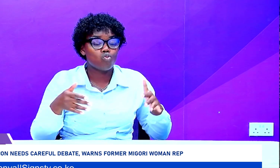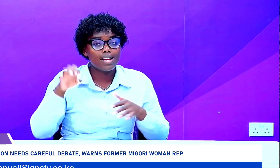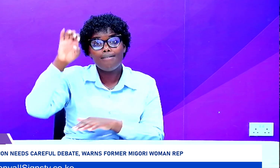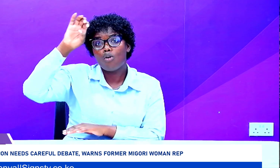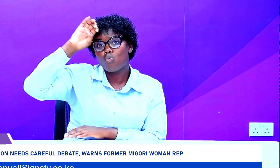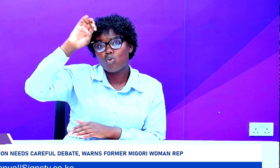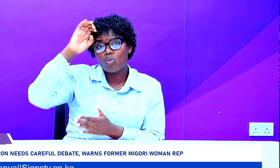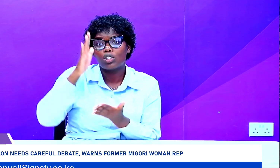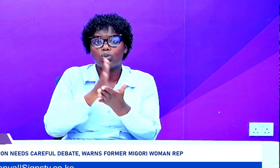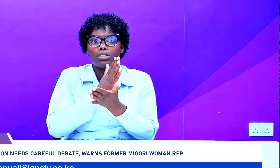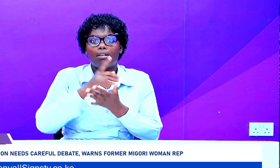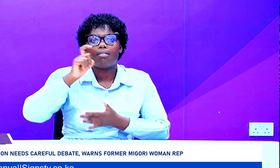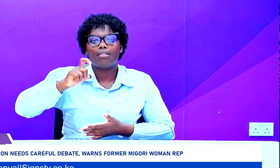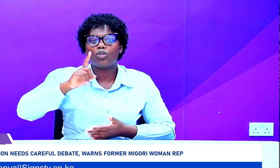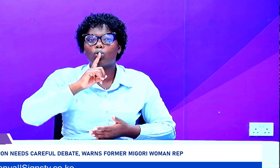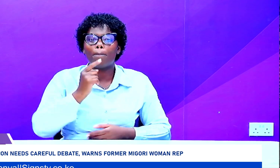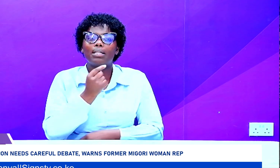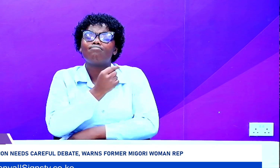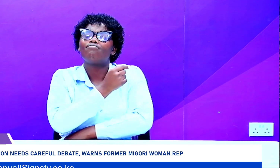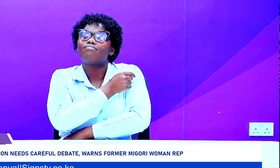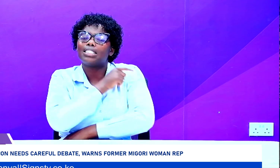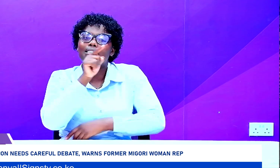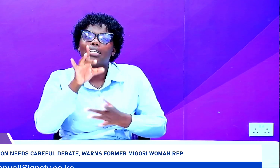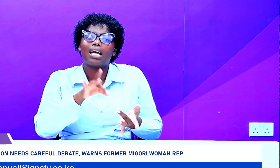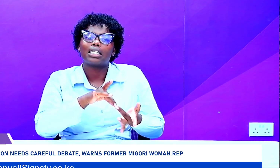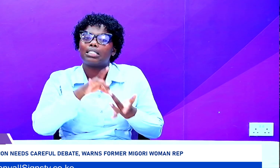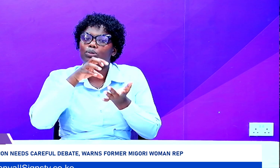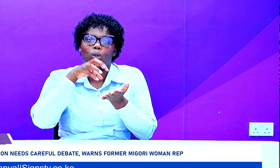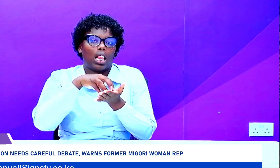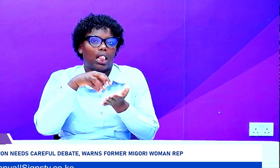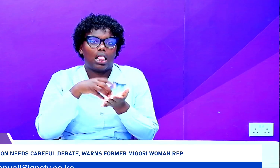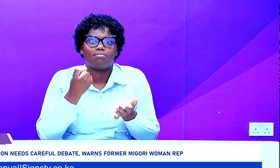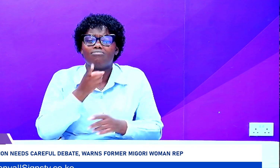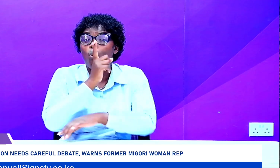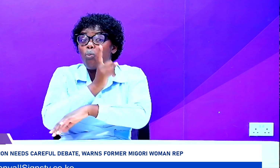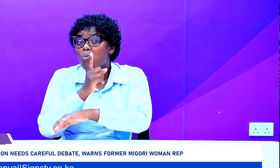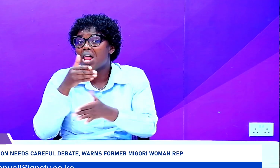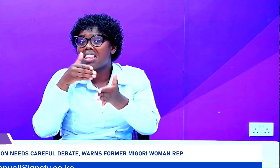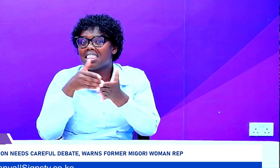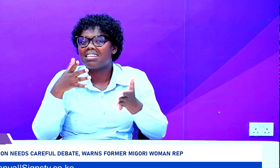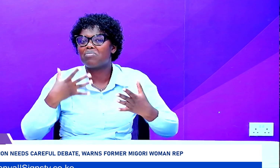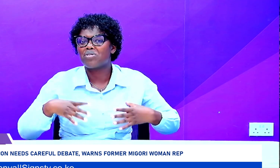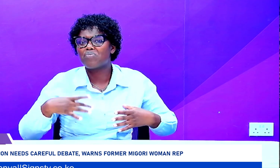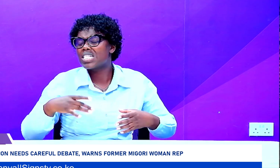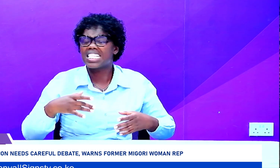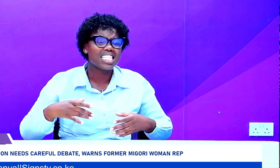education sector should be treated as a special case, cautioning against any hasty